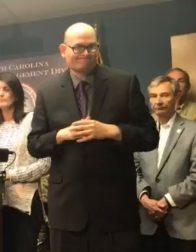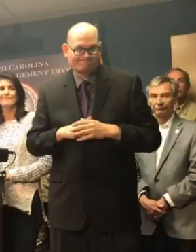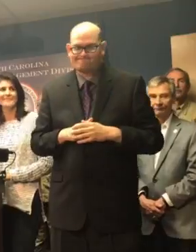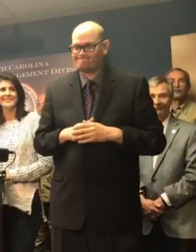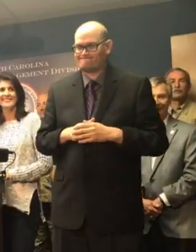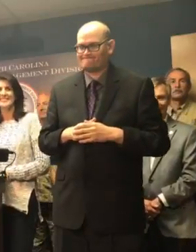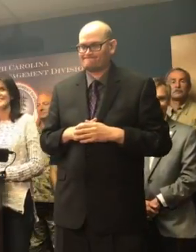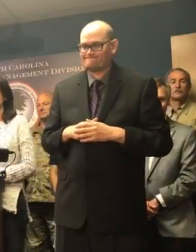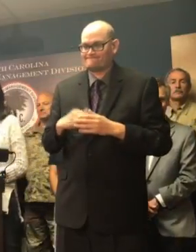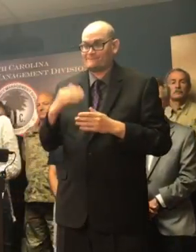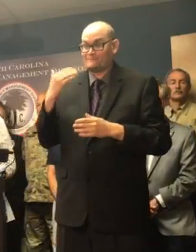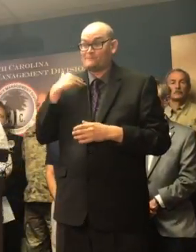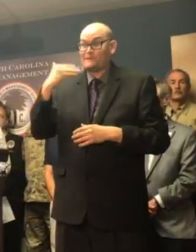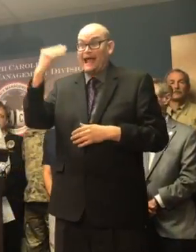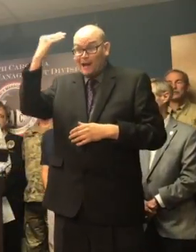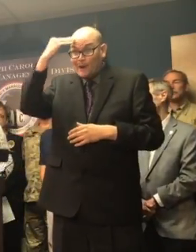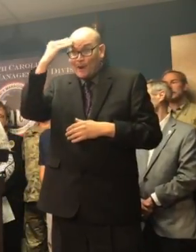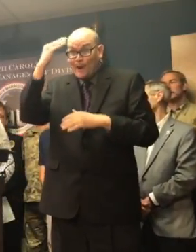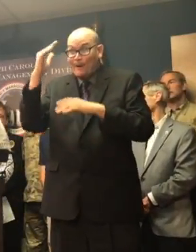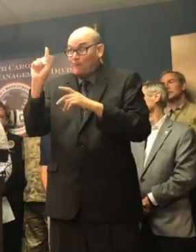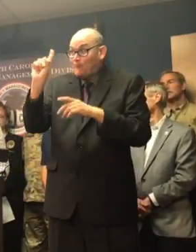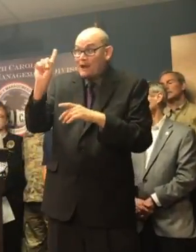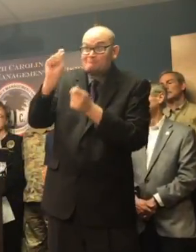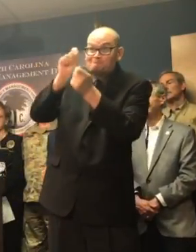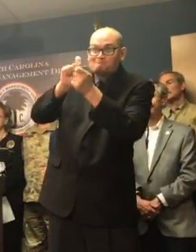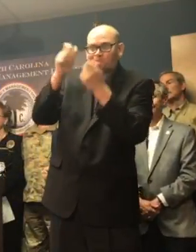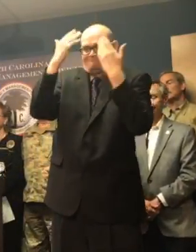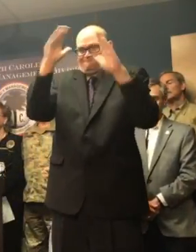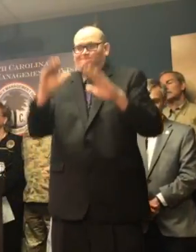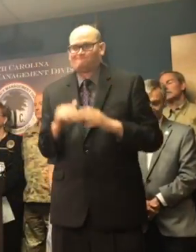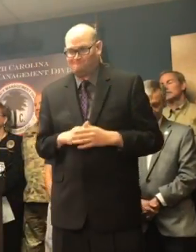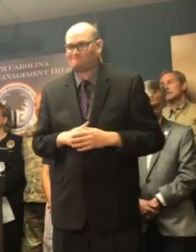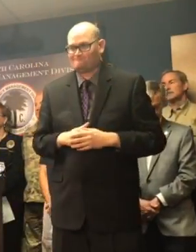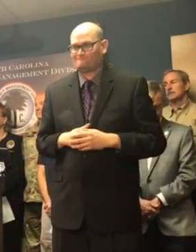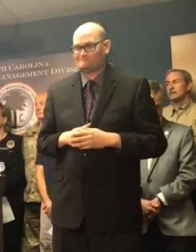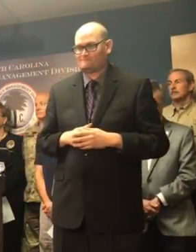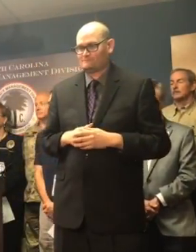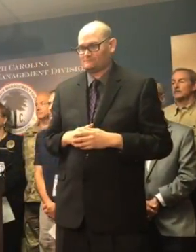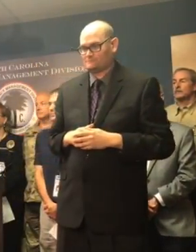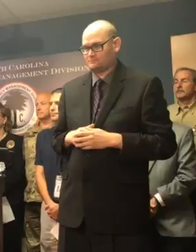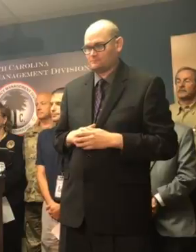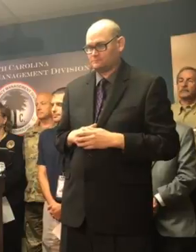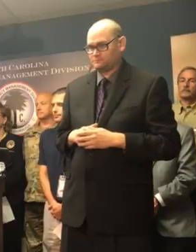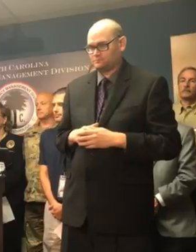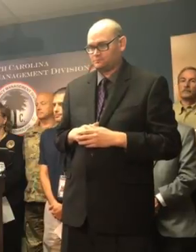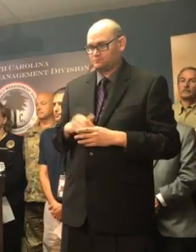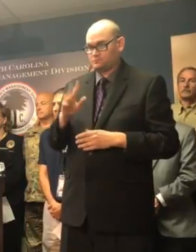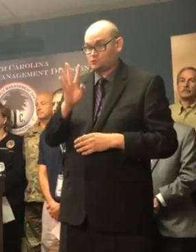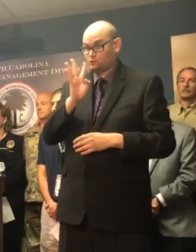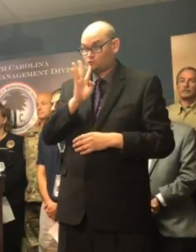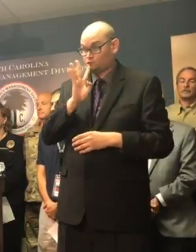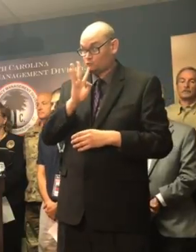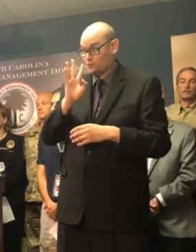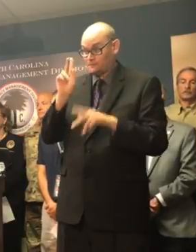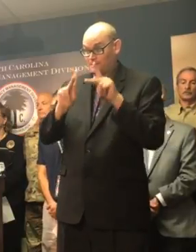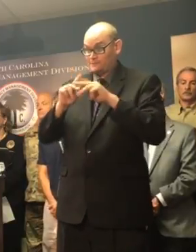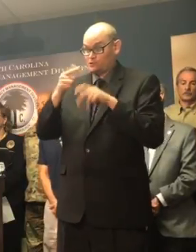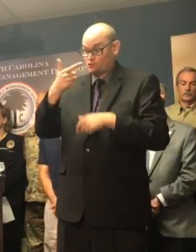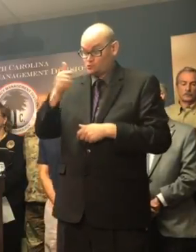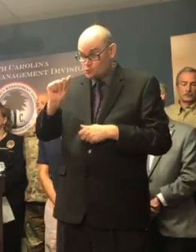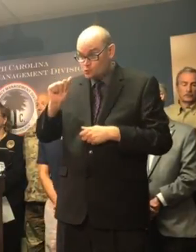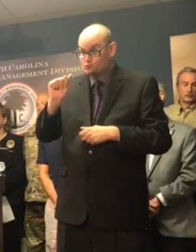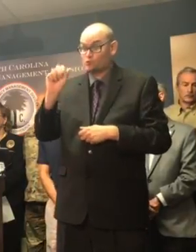know. Thank you. Governor, have you spoken with your counterparts in Georgia and North Carolina, and if so, what have been the details